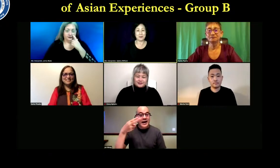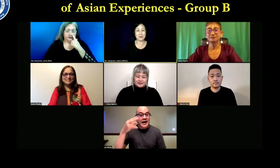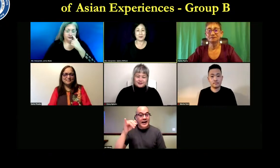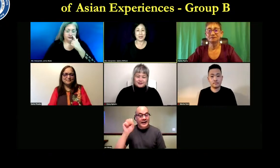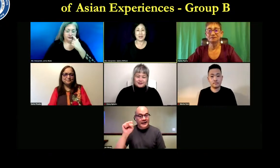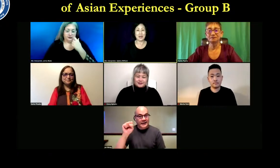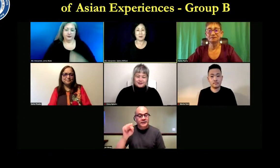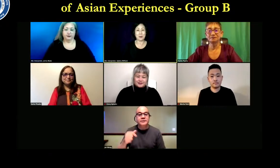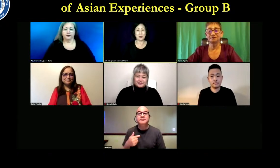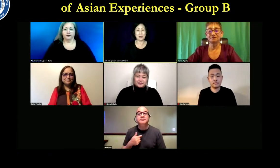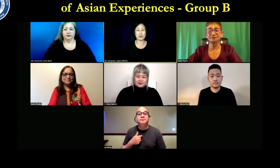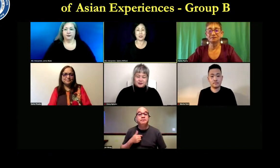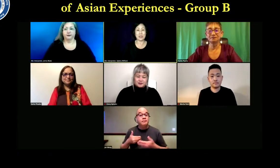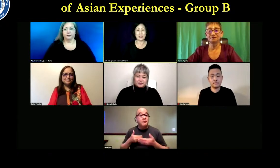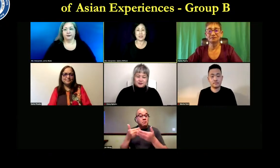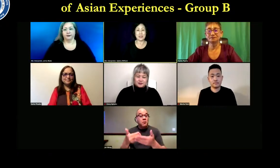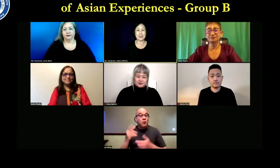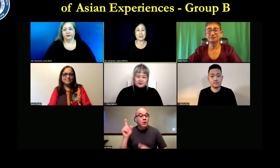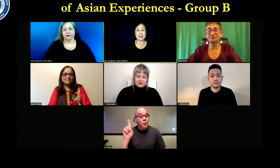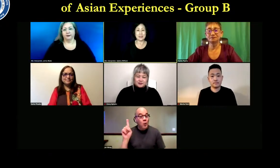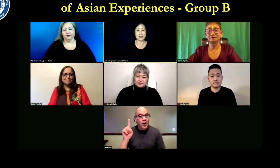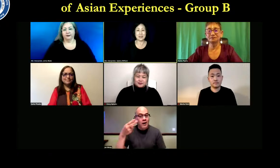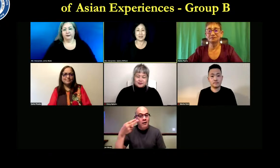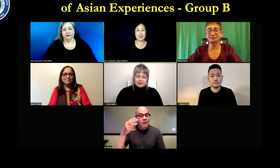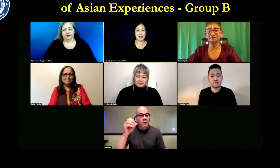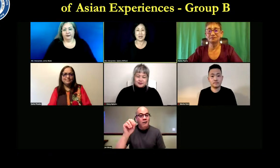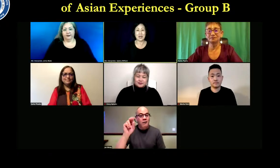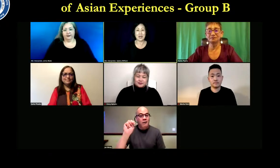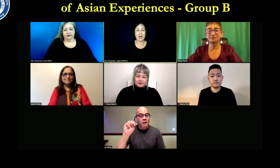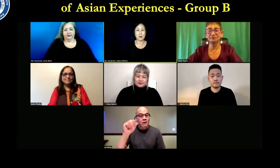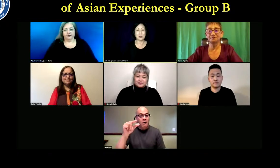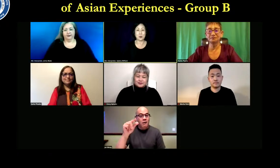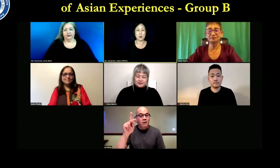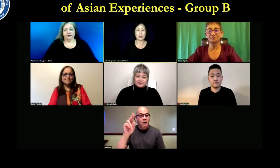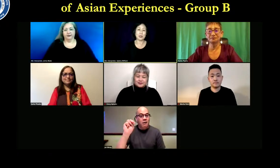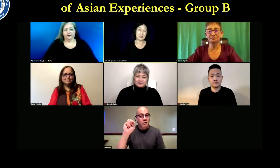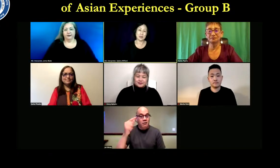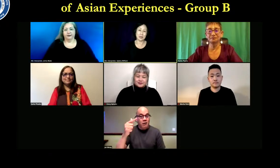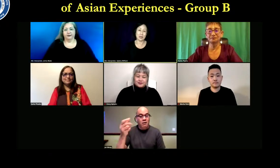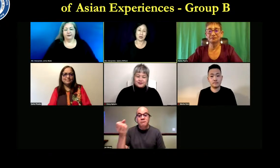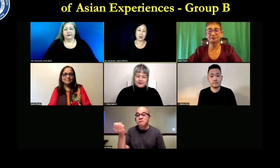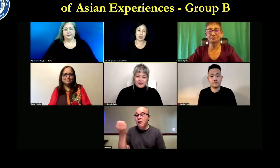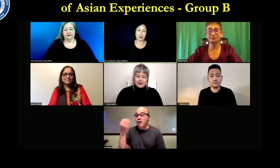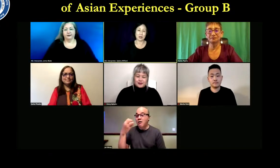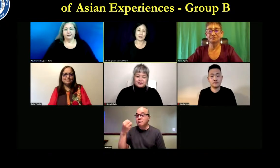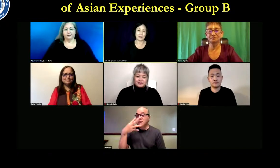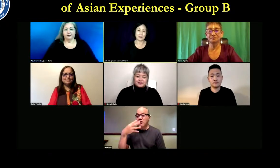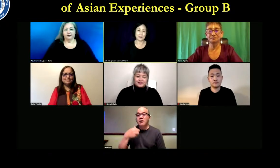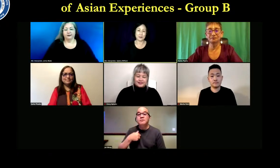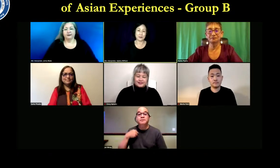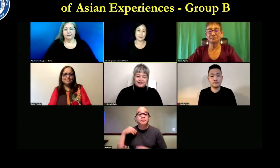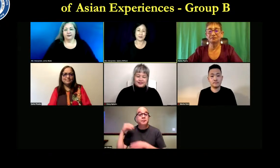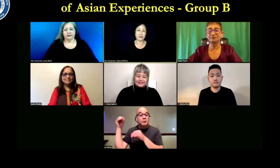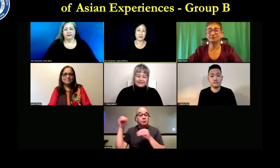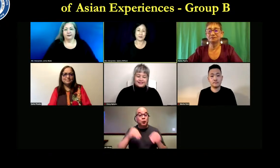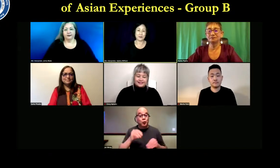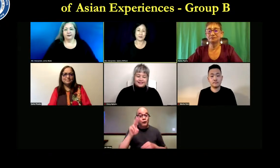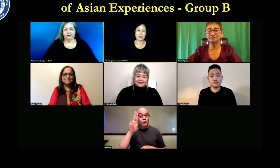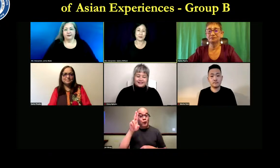signing. My pronouns are he and his. I was born in Hong Kong.